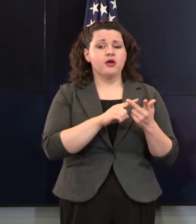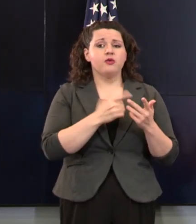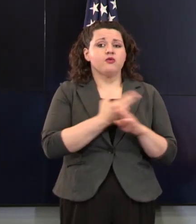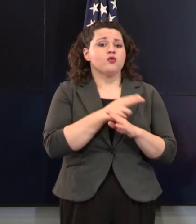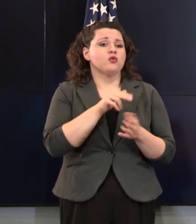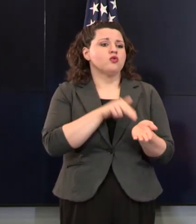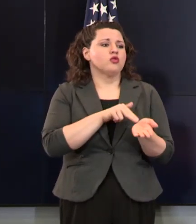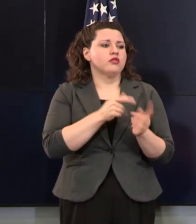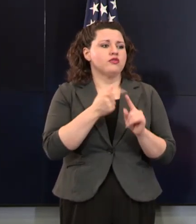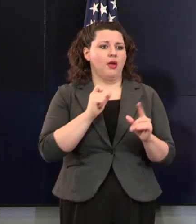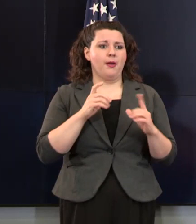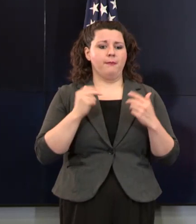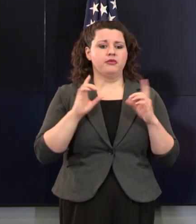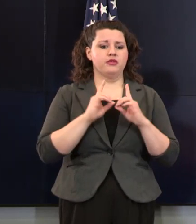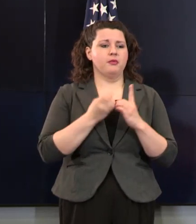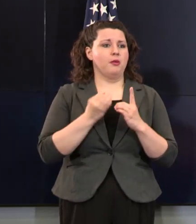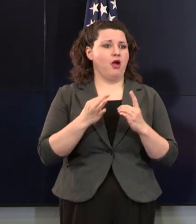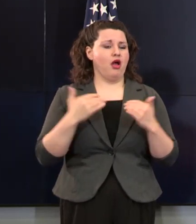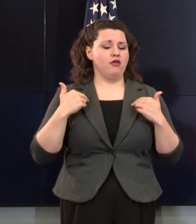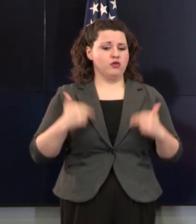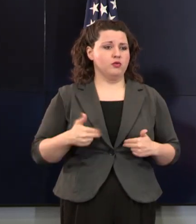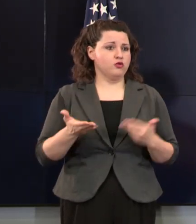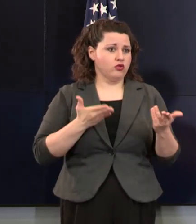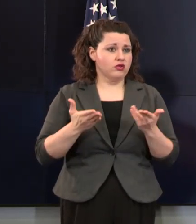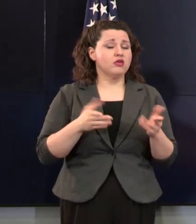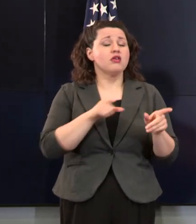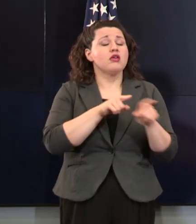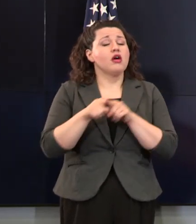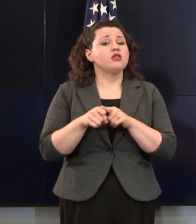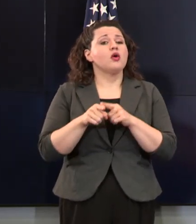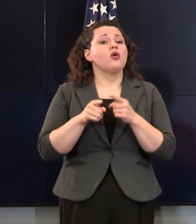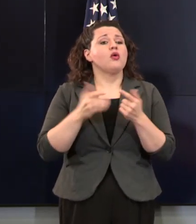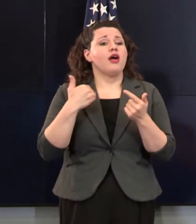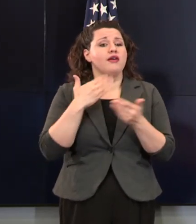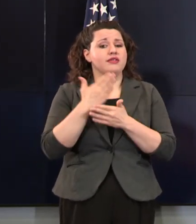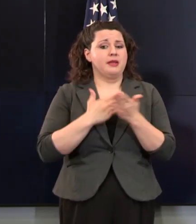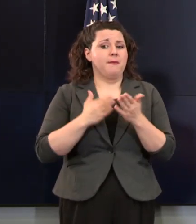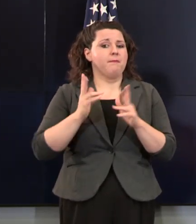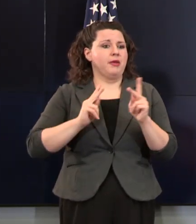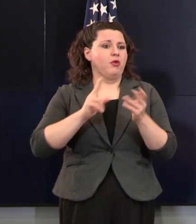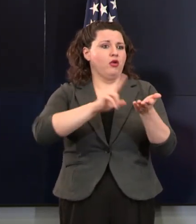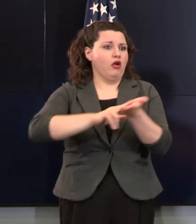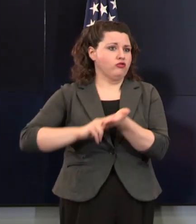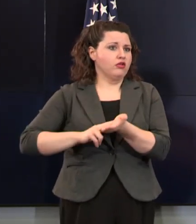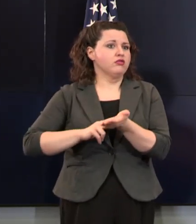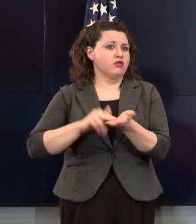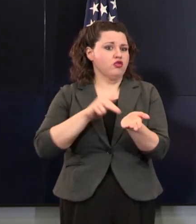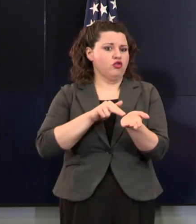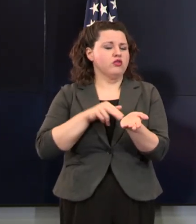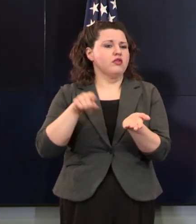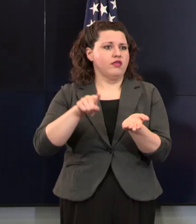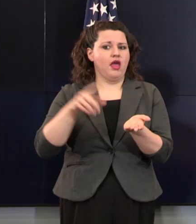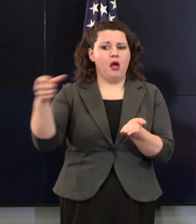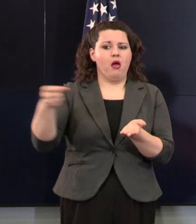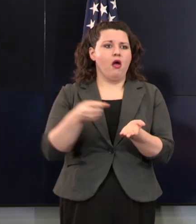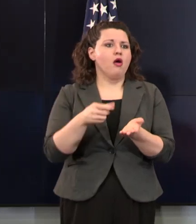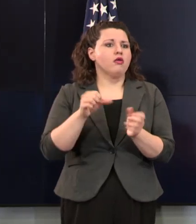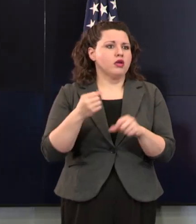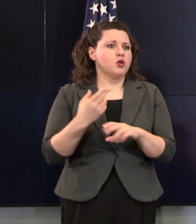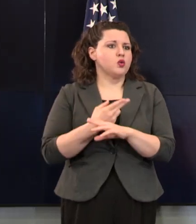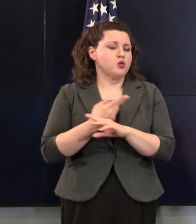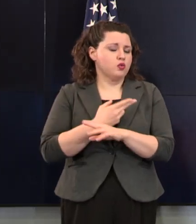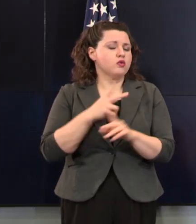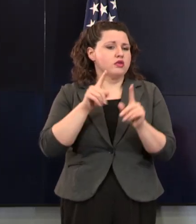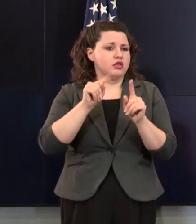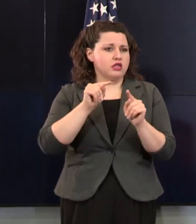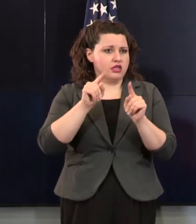of Human Services, and then we're contracting with some nurses that have been furloughed to use at some of the